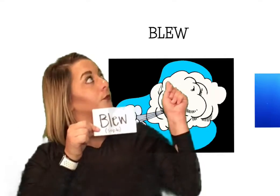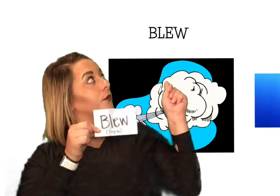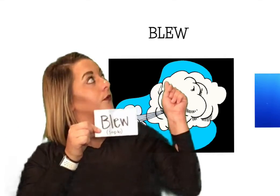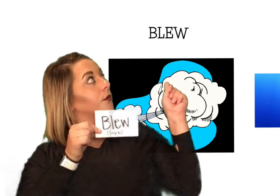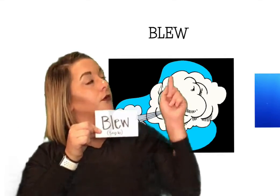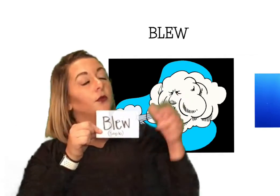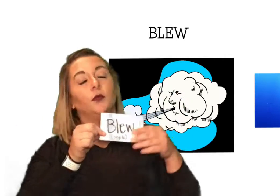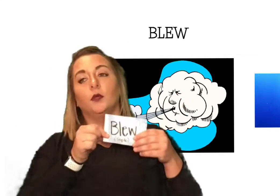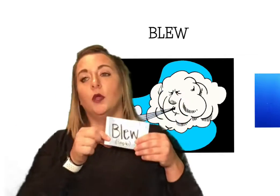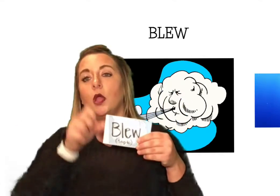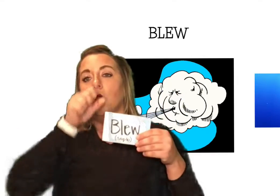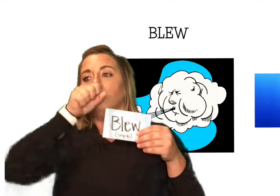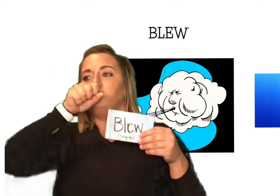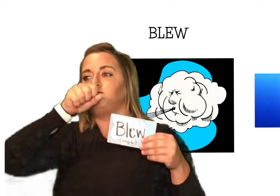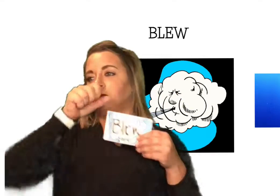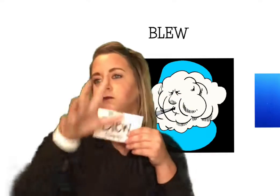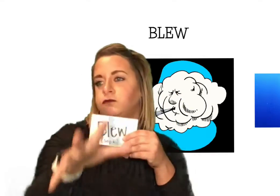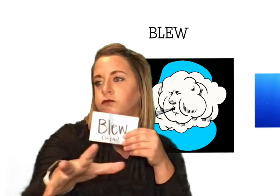Blue.